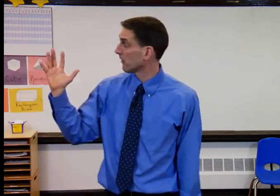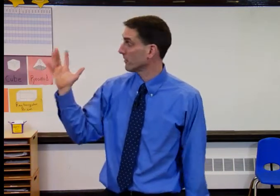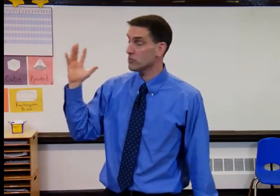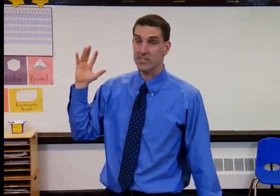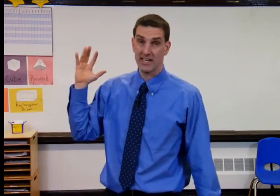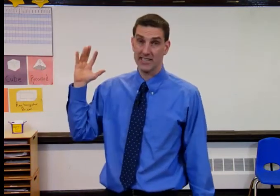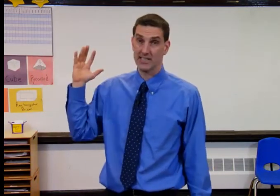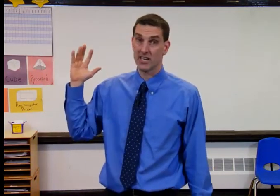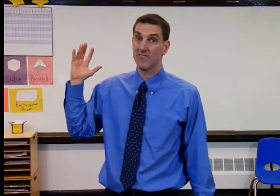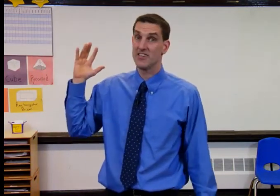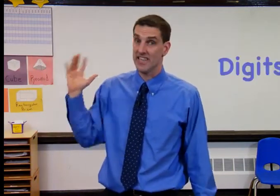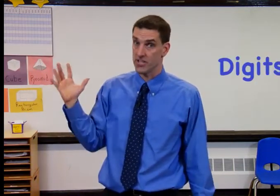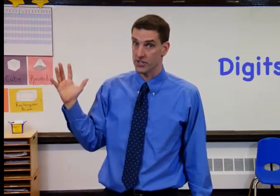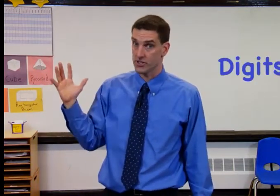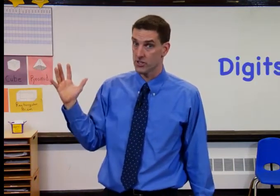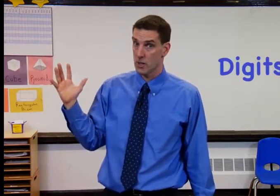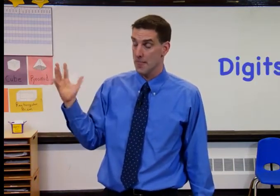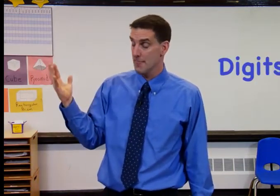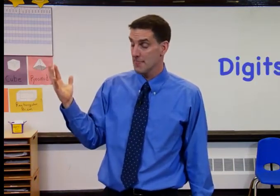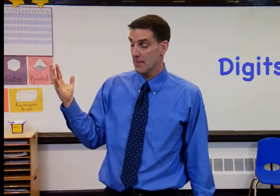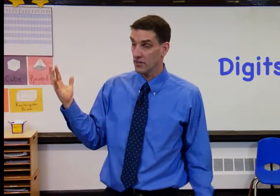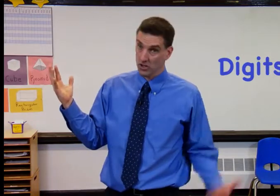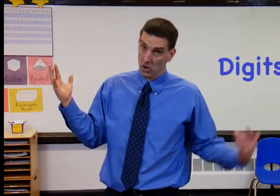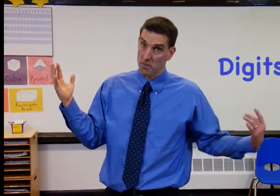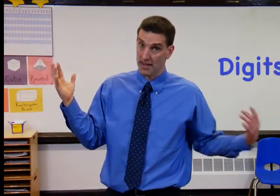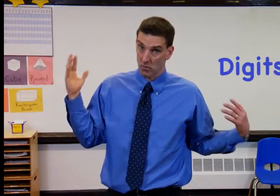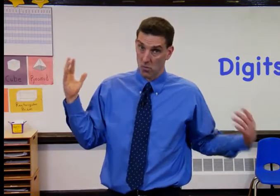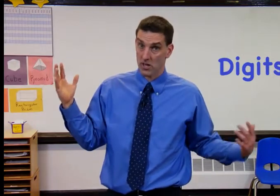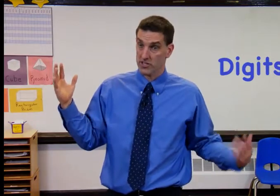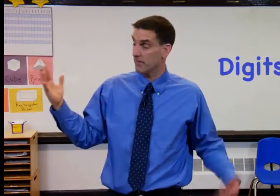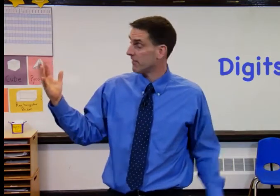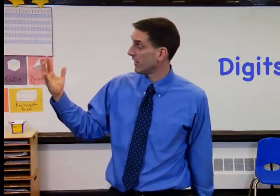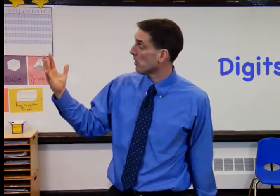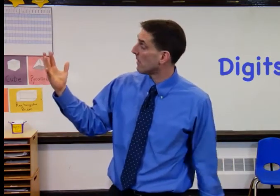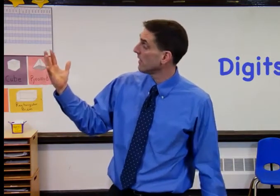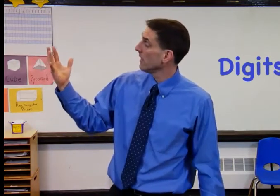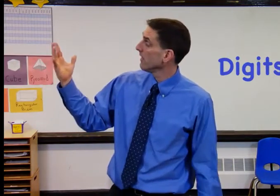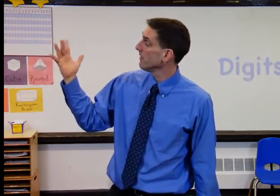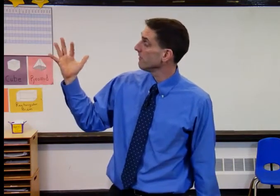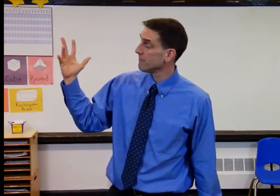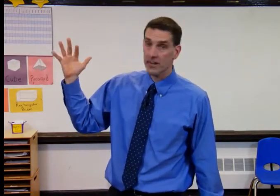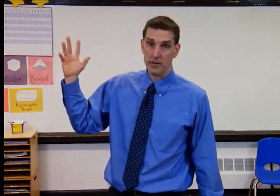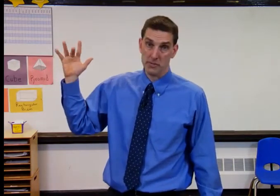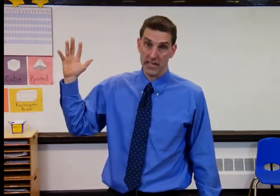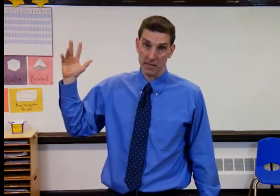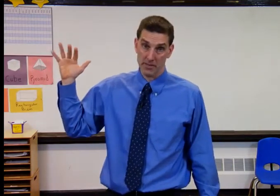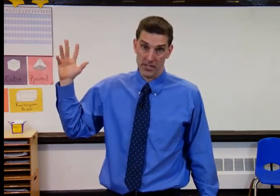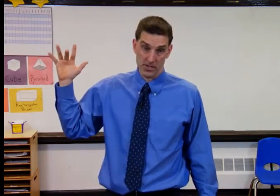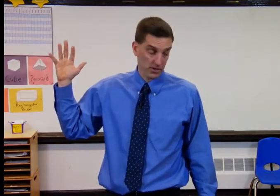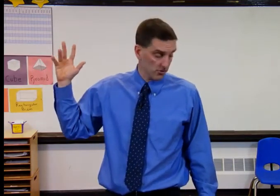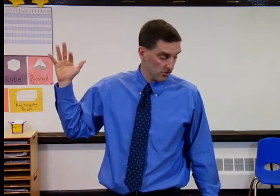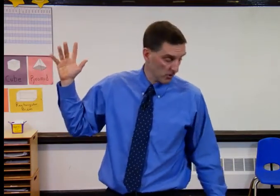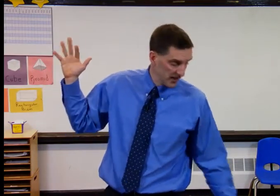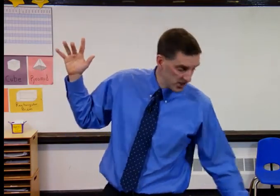was the ideas of digits. And you can go back and watch that video, but the fingers became the digits. So each